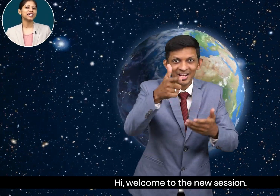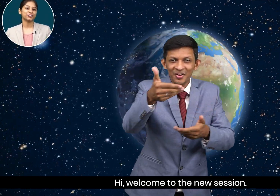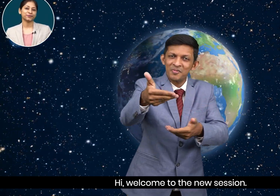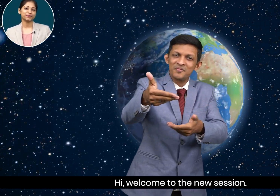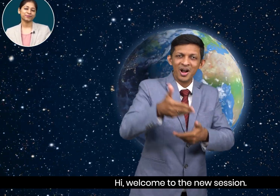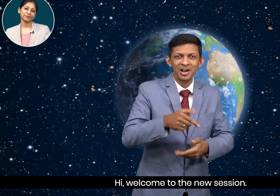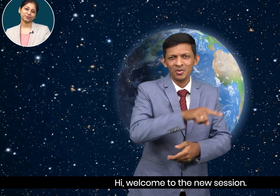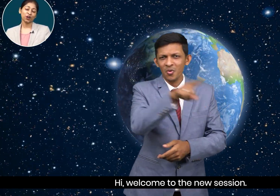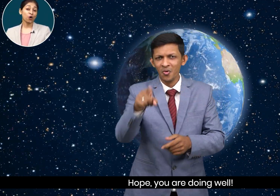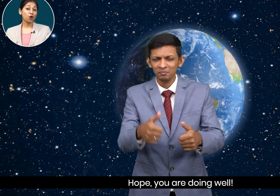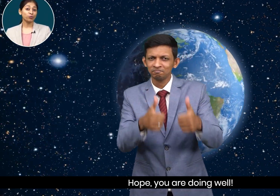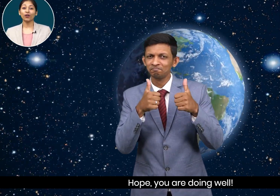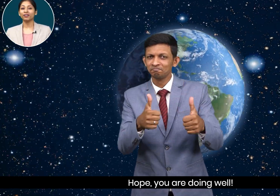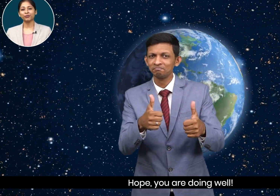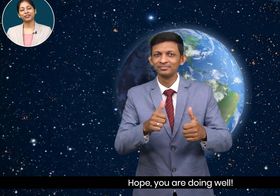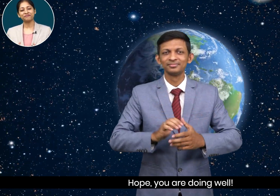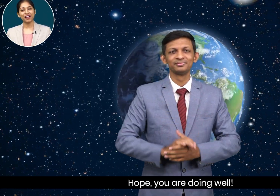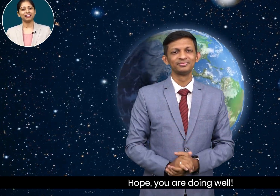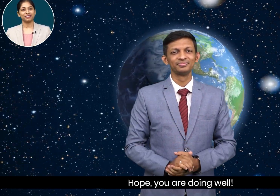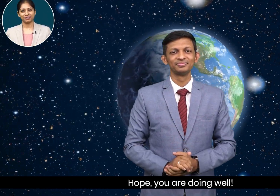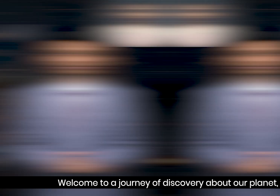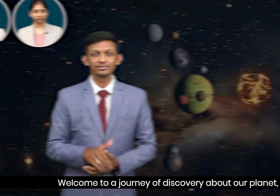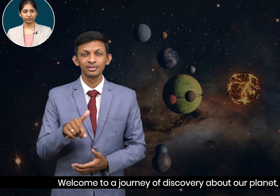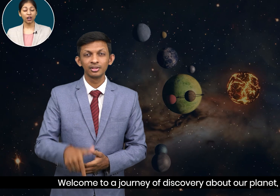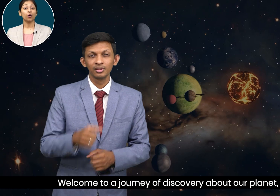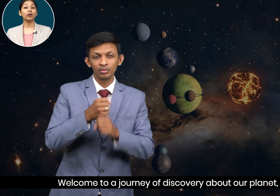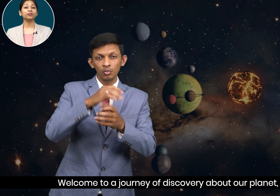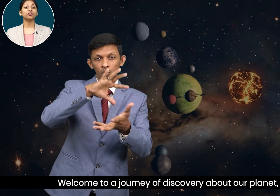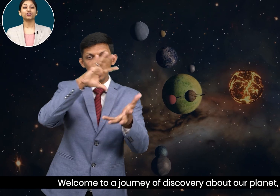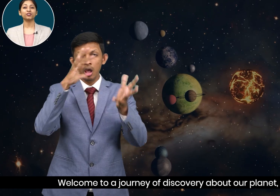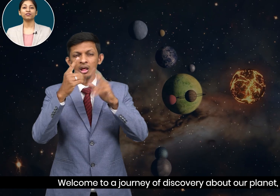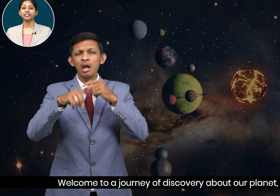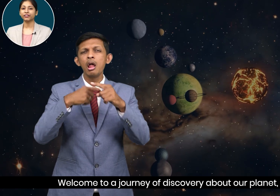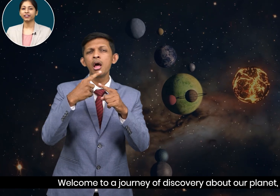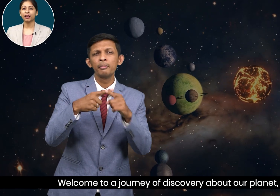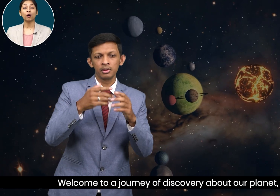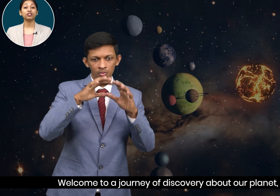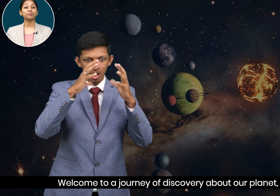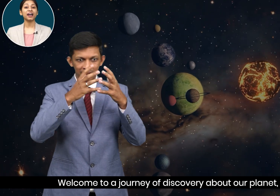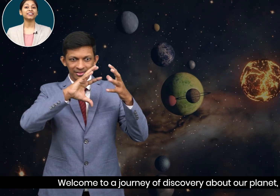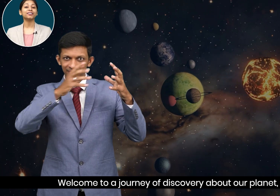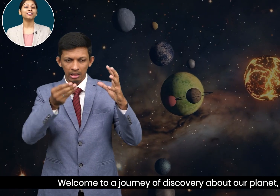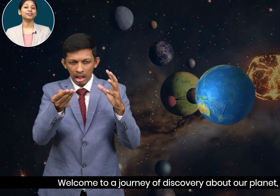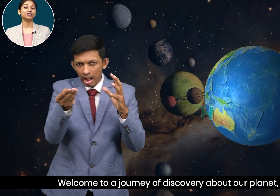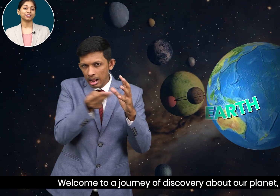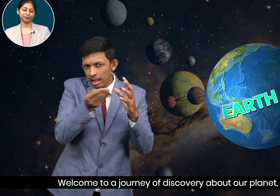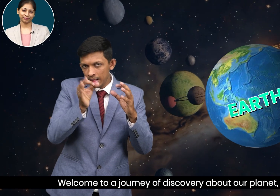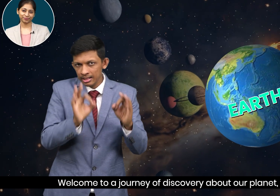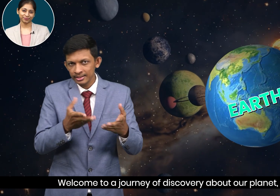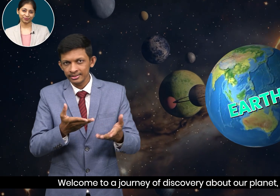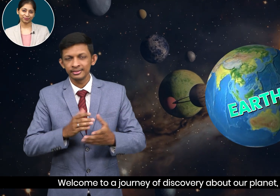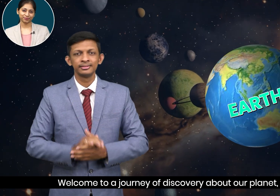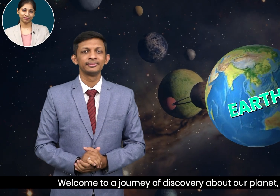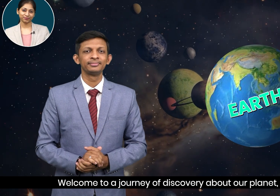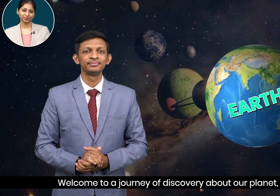Welcome to the new session. Hope you are doing well. Welcome to a journey of discovery about our planet Earth.